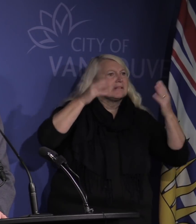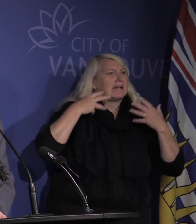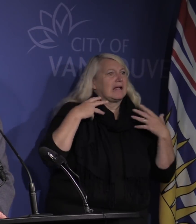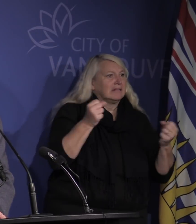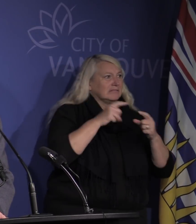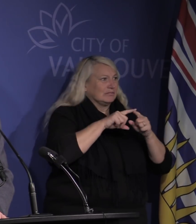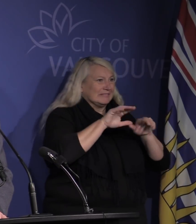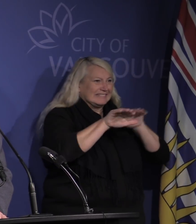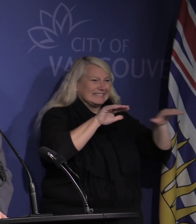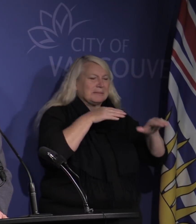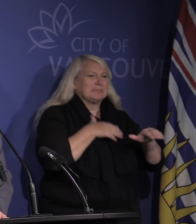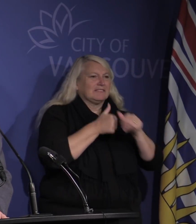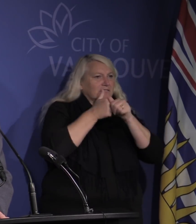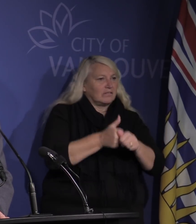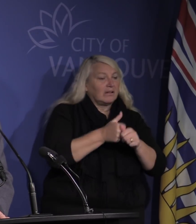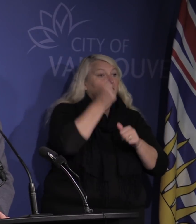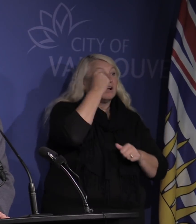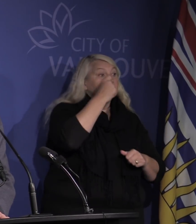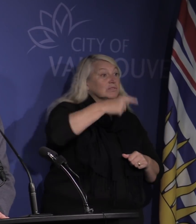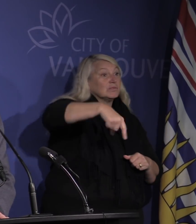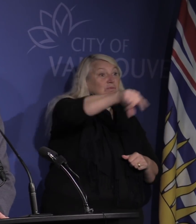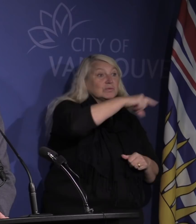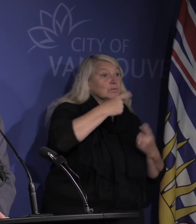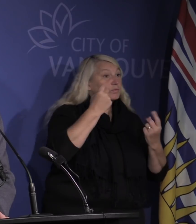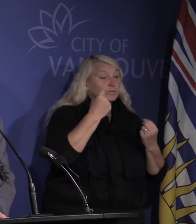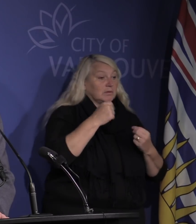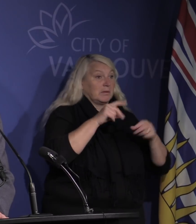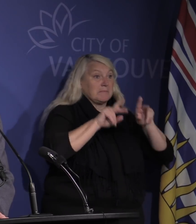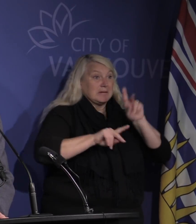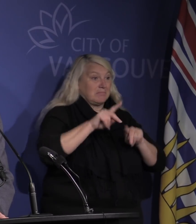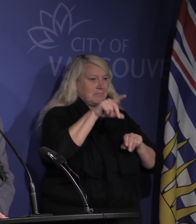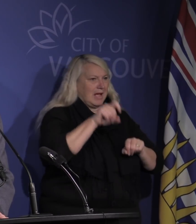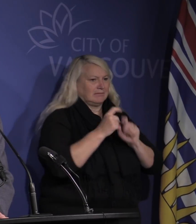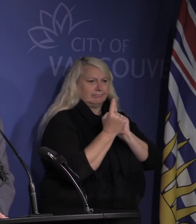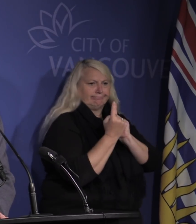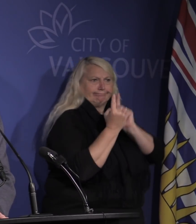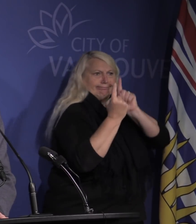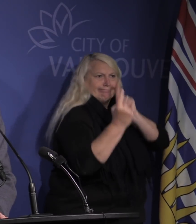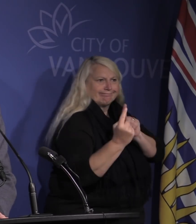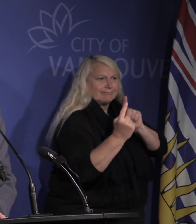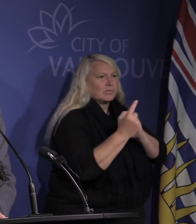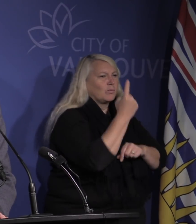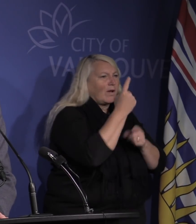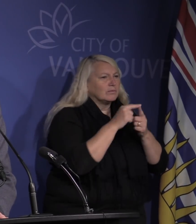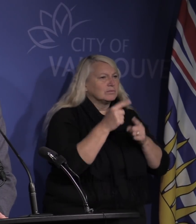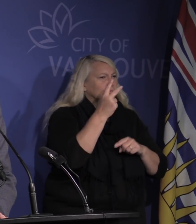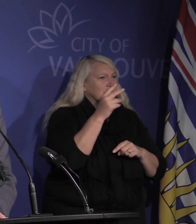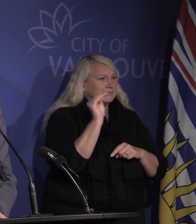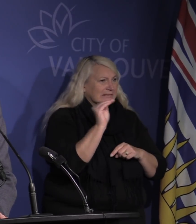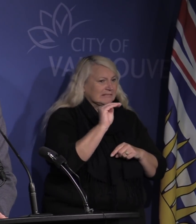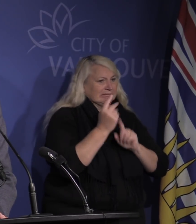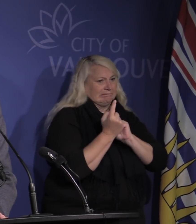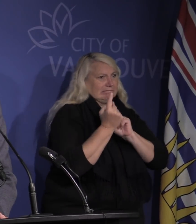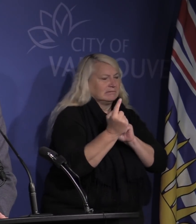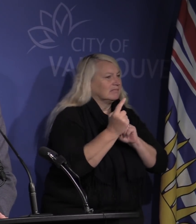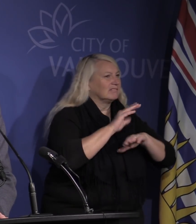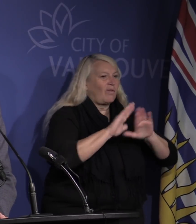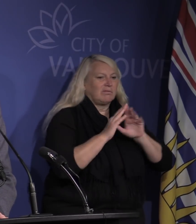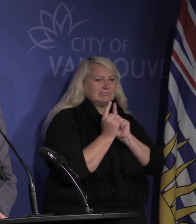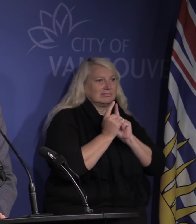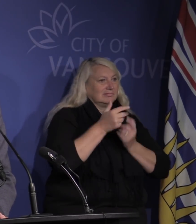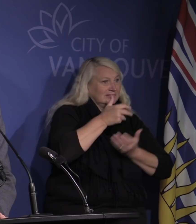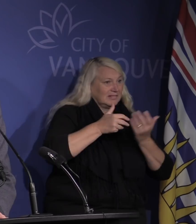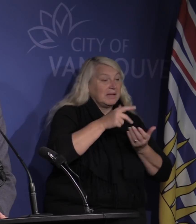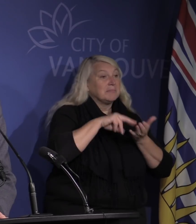1 and 2 meters of physical distance between yourself and others in public. This means that for most people, you should limit most public